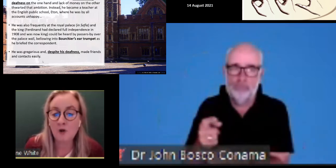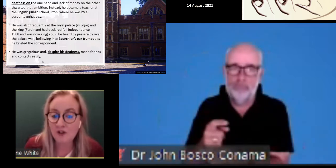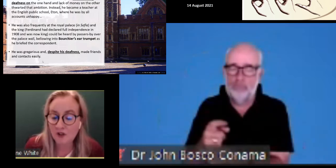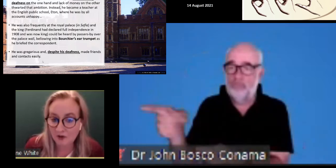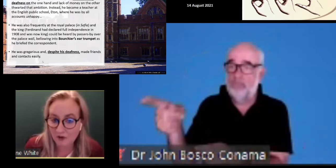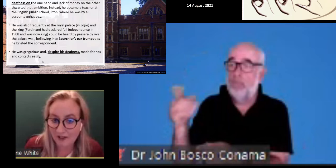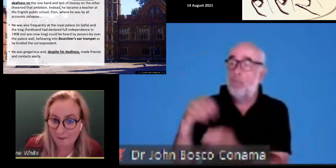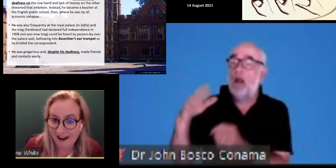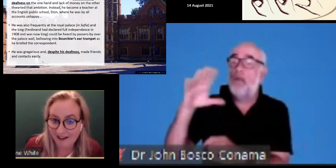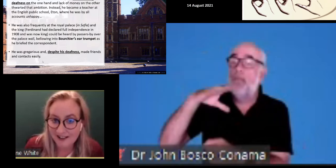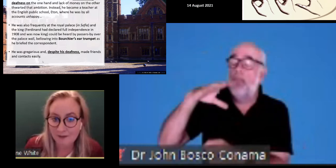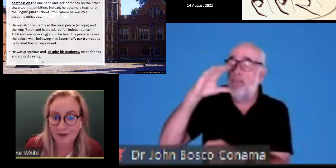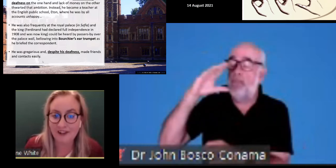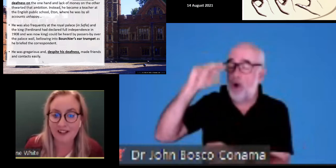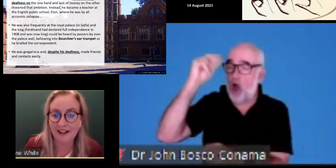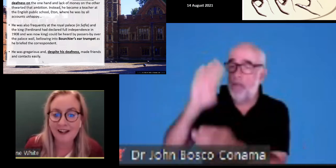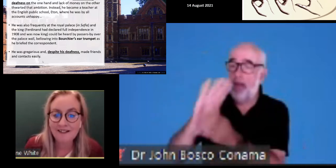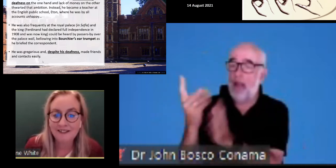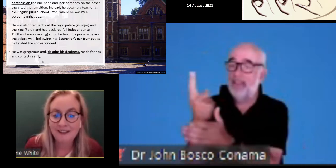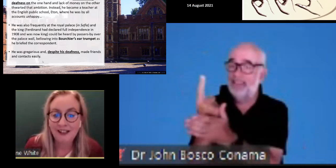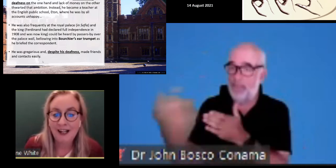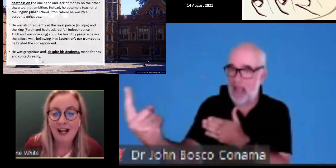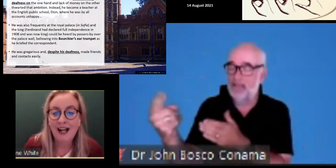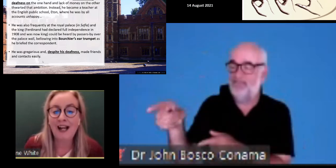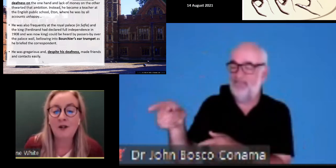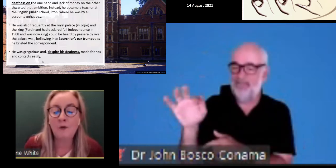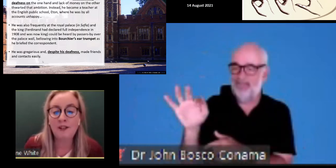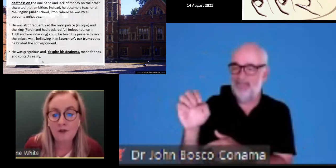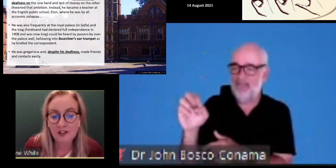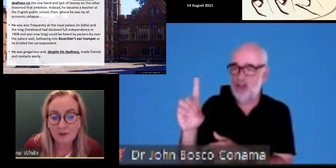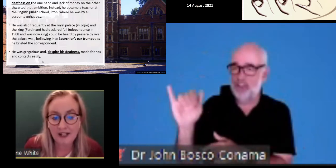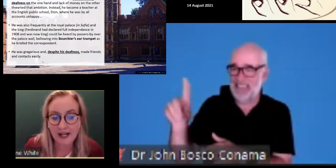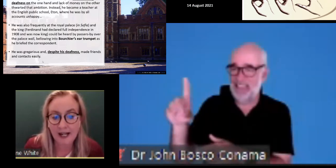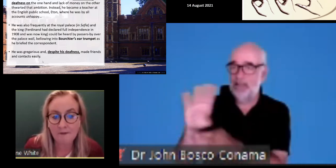go to the palace to meet with the king. And when the Balkans became